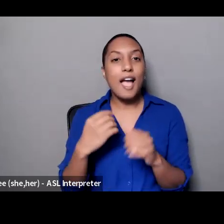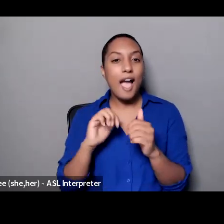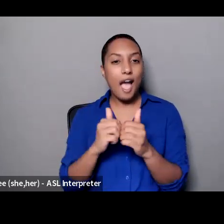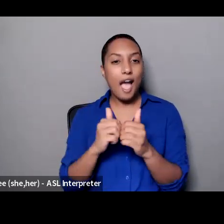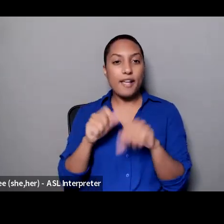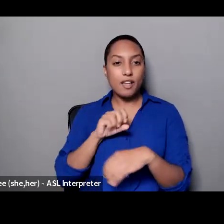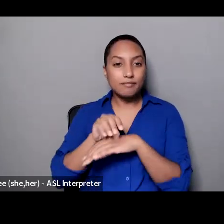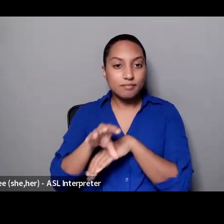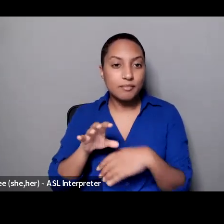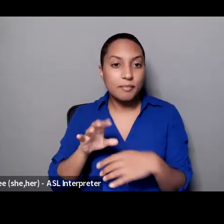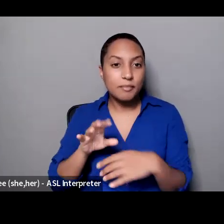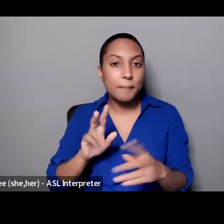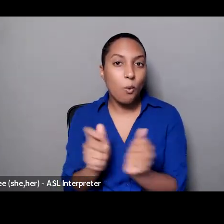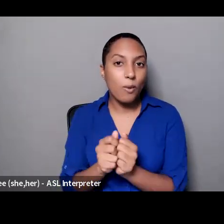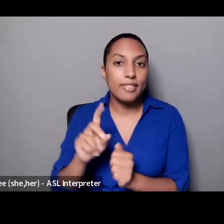Disabilities.